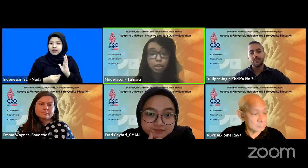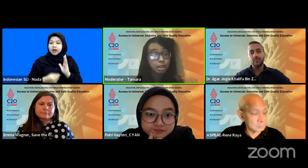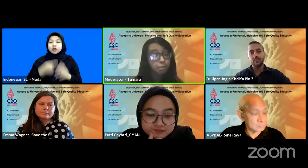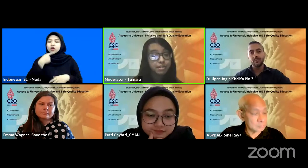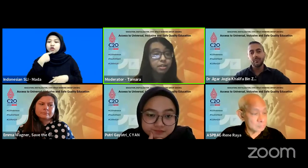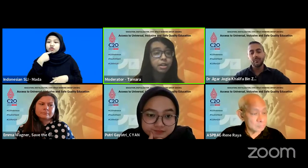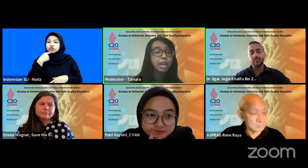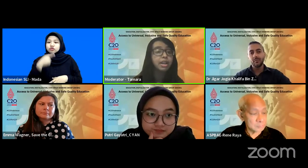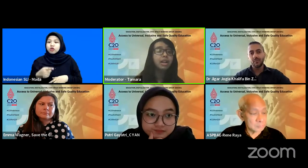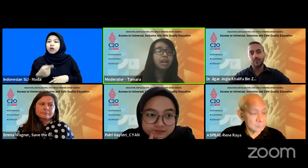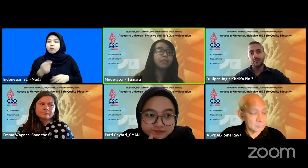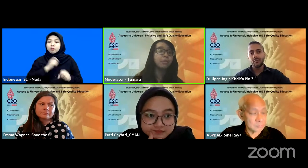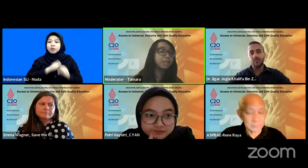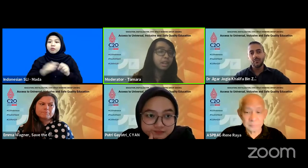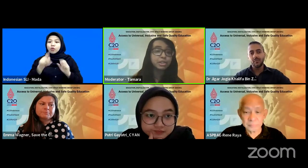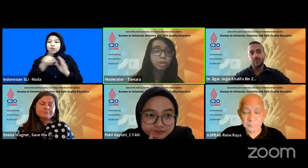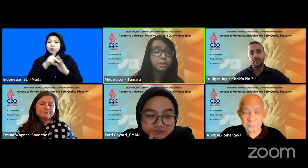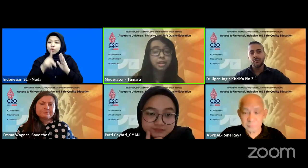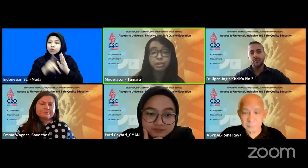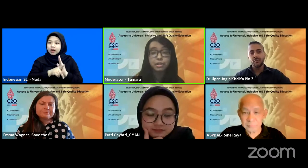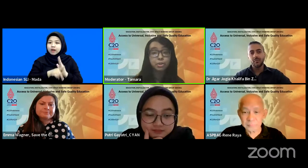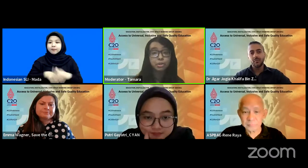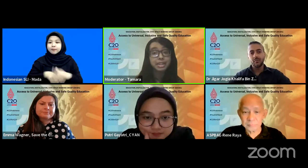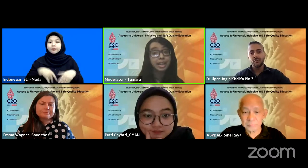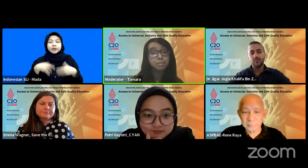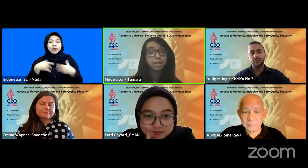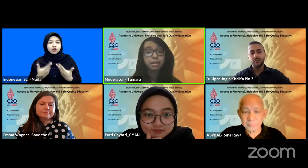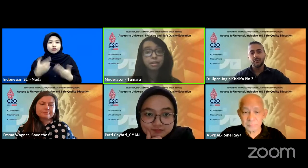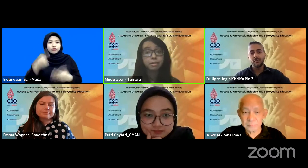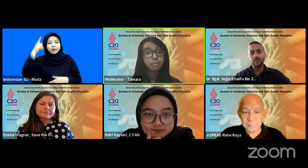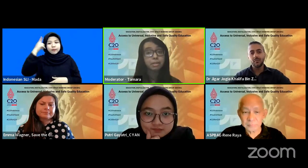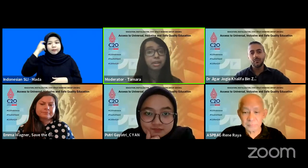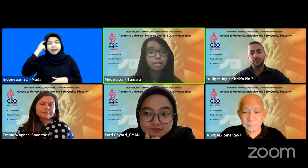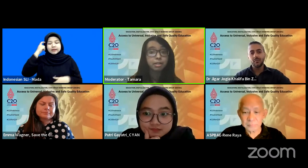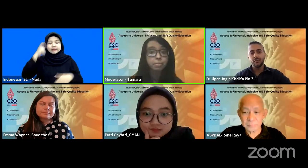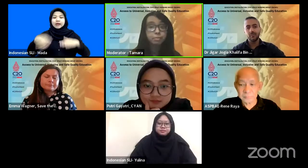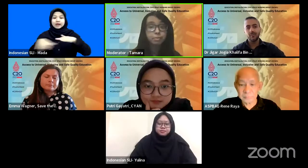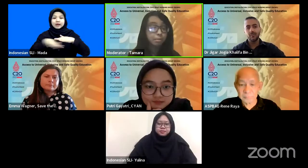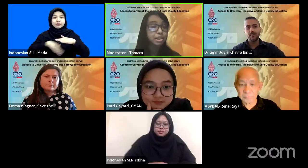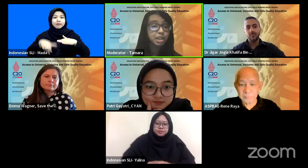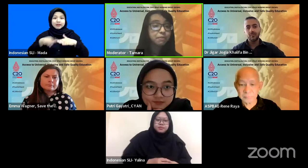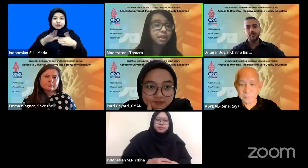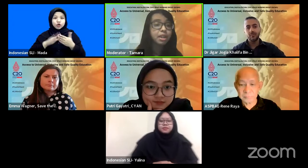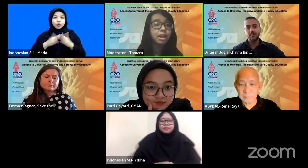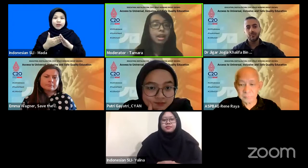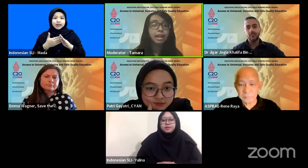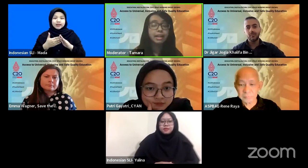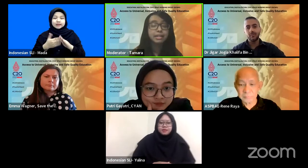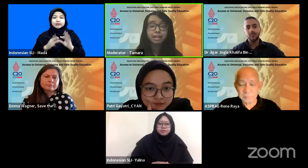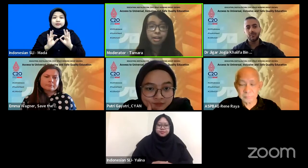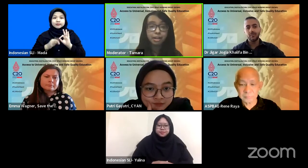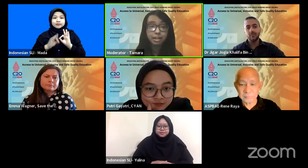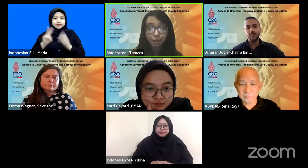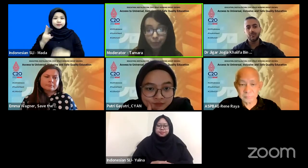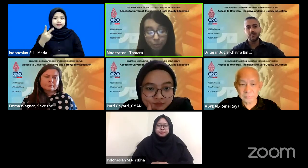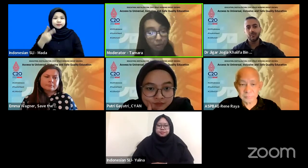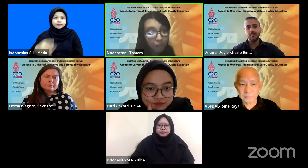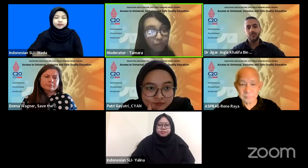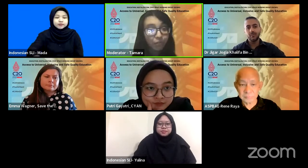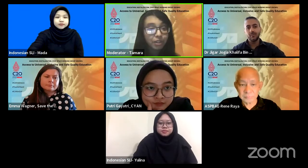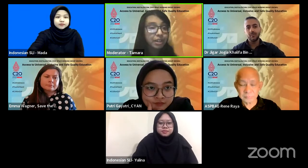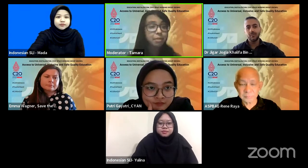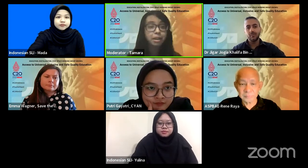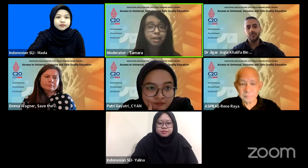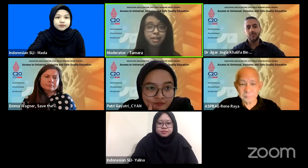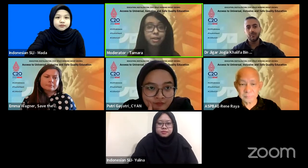learning, community-based learning for marginalized groups and other resources can be achieved. And yeah, on